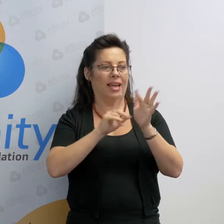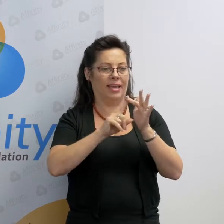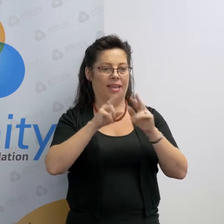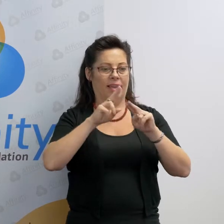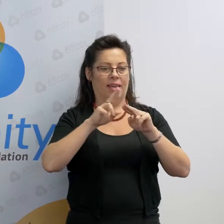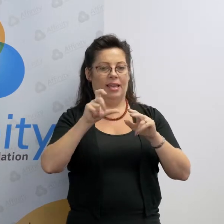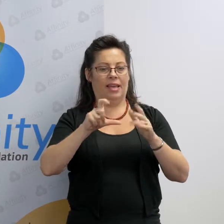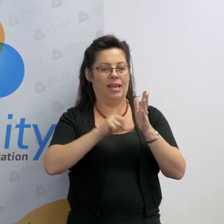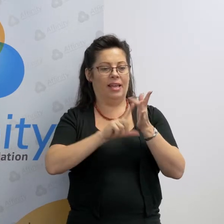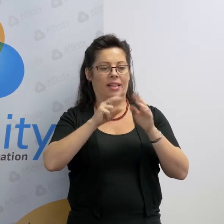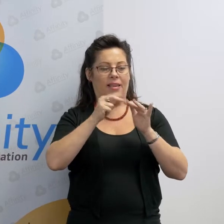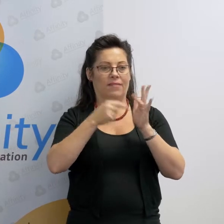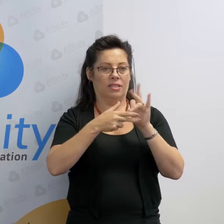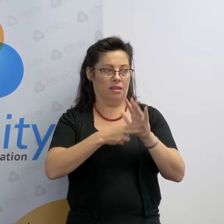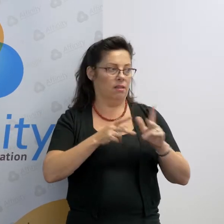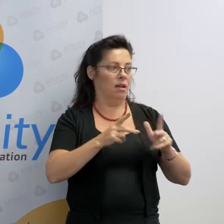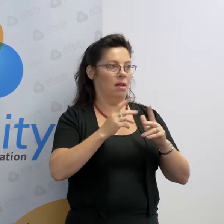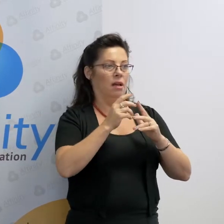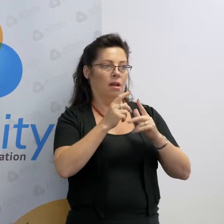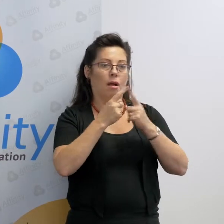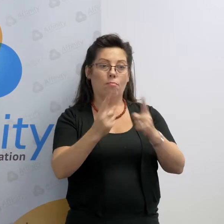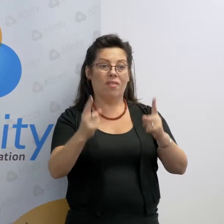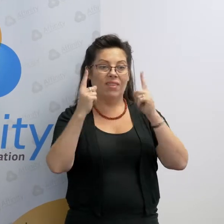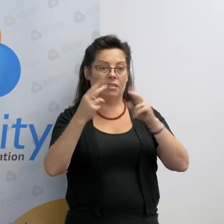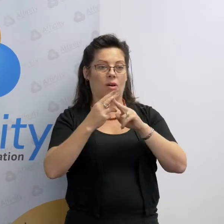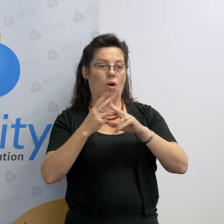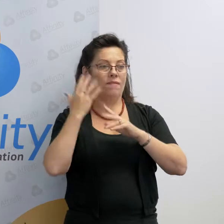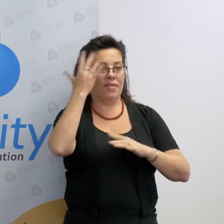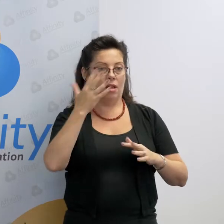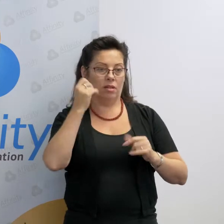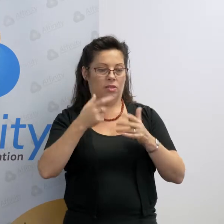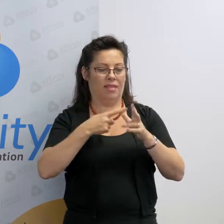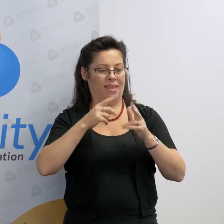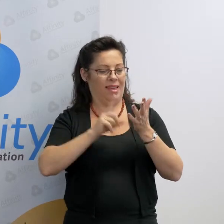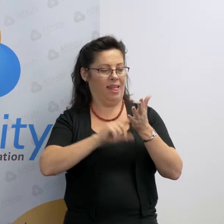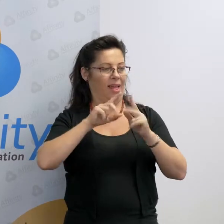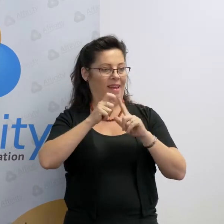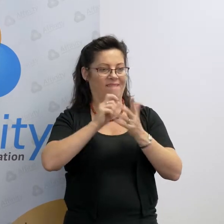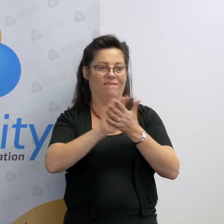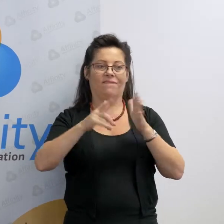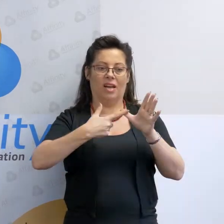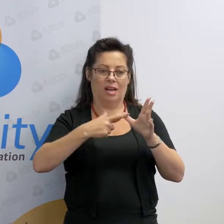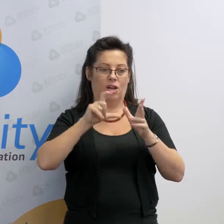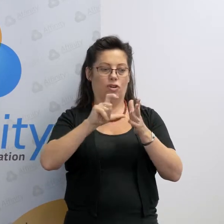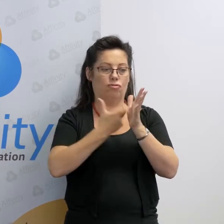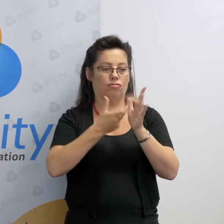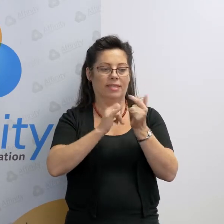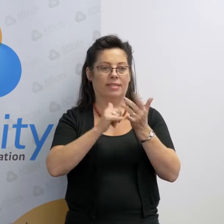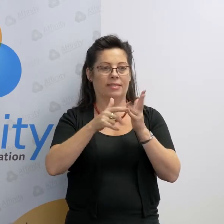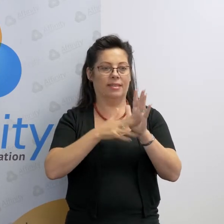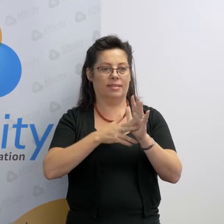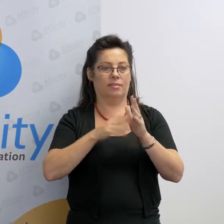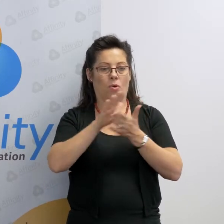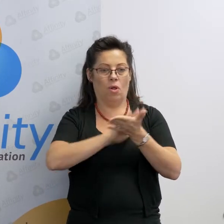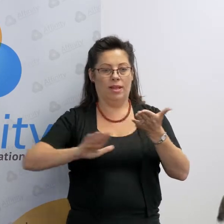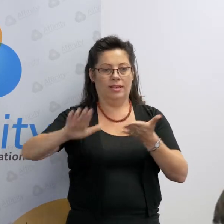Shane is Professor of Theology at the Alphacrucis College and an Honorary Associate with the Centre for Disability Research